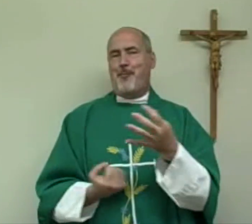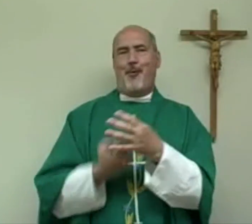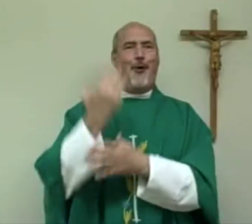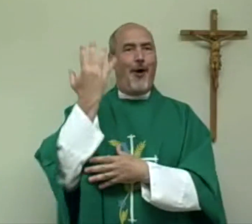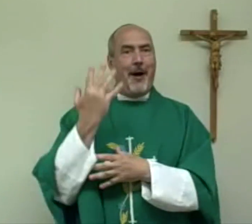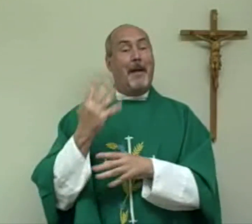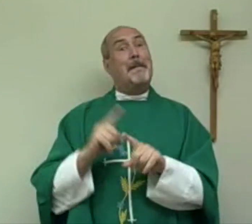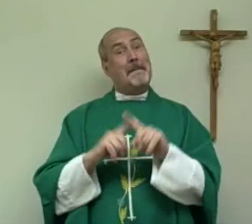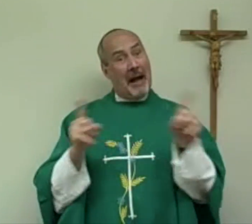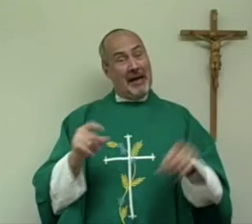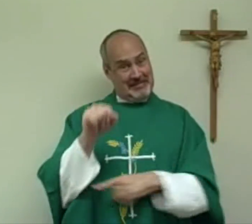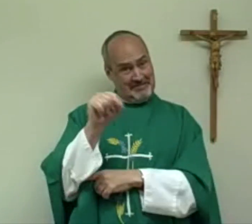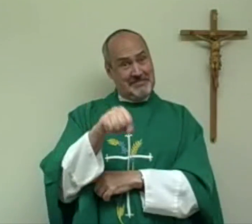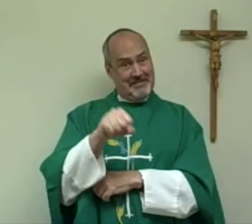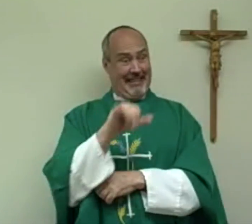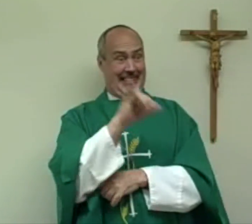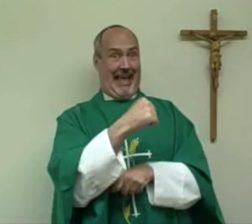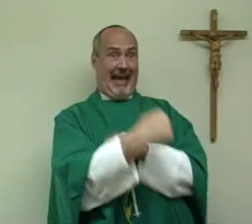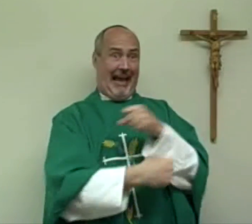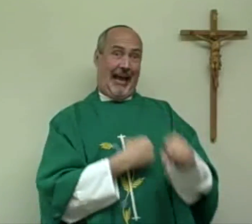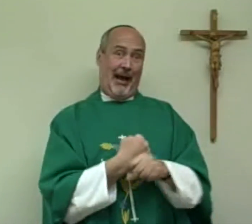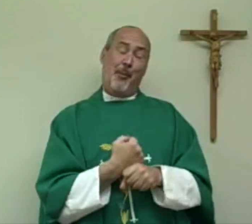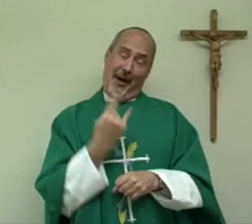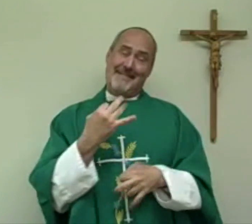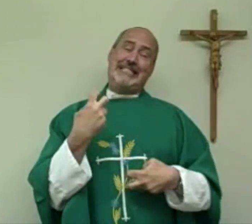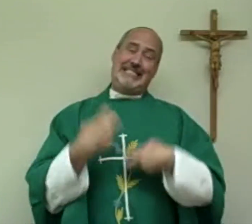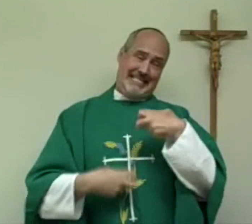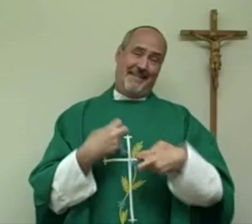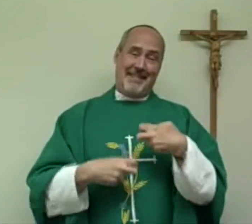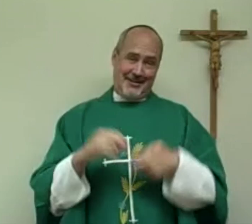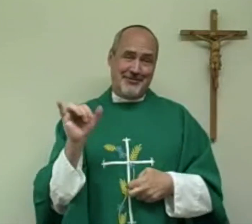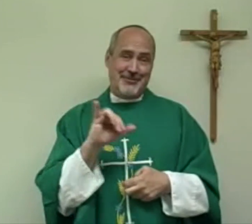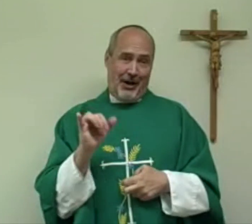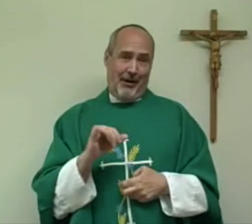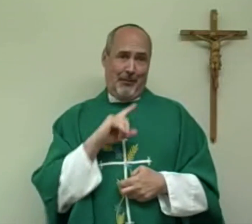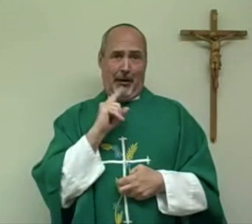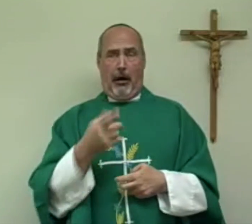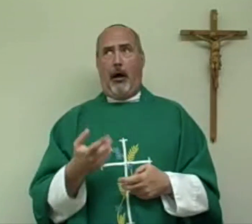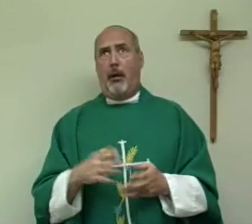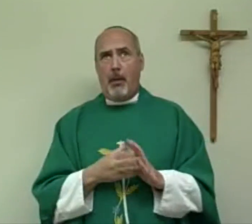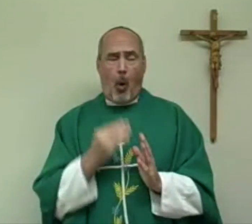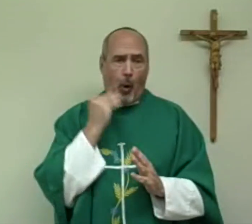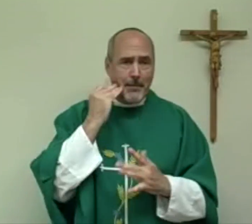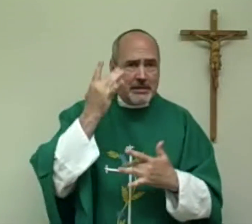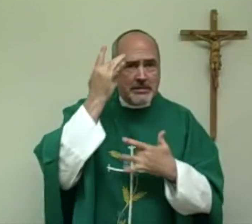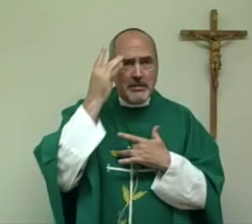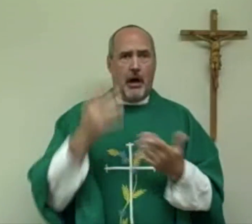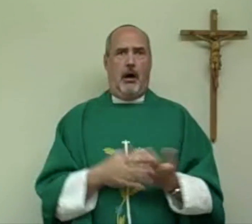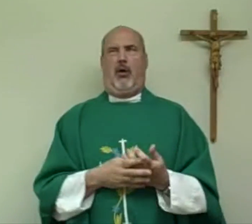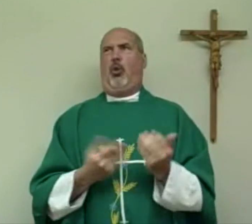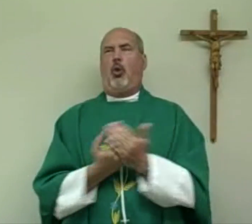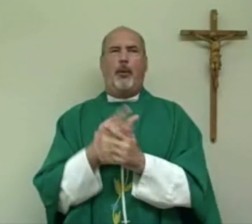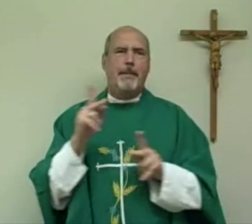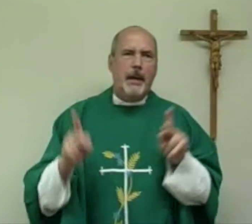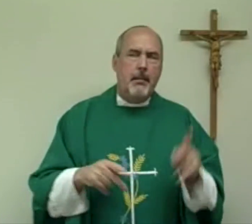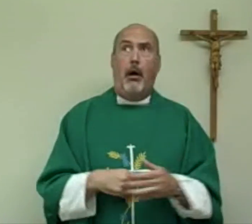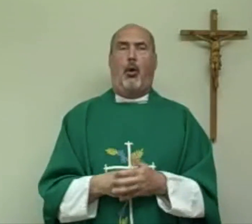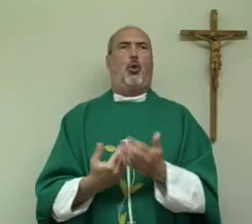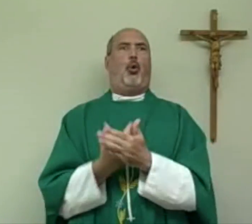my life would be like. Because boy, did I grow while I was there. And yes, it was a very difficult year. I was so